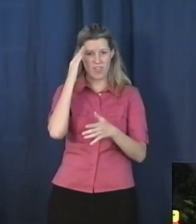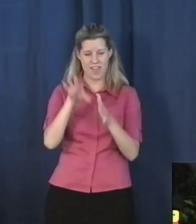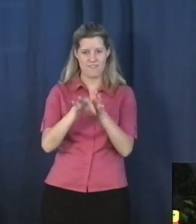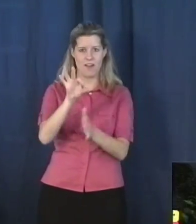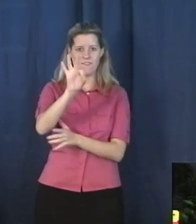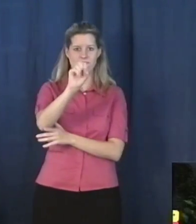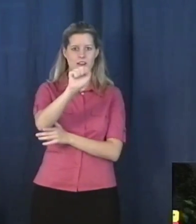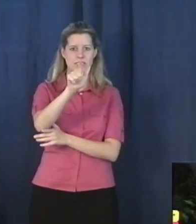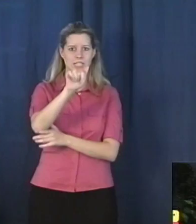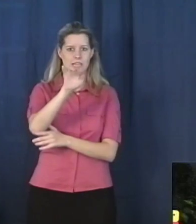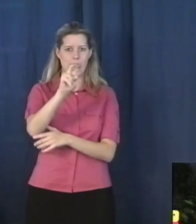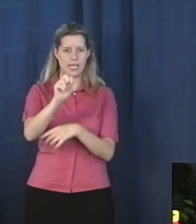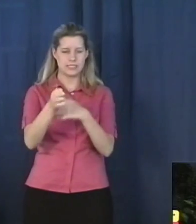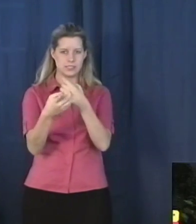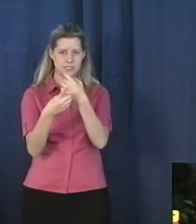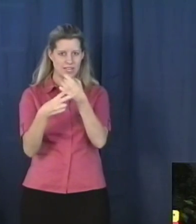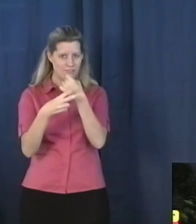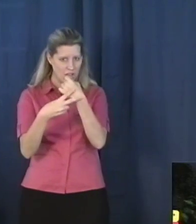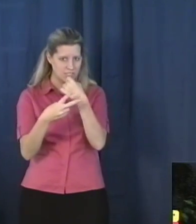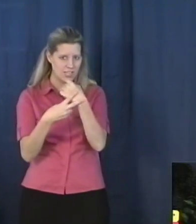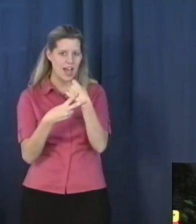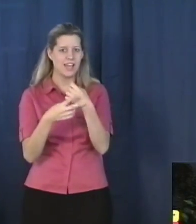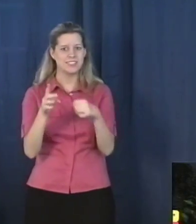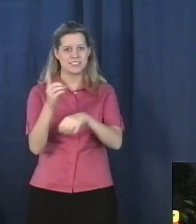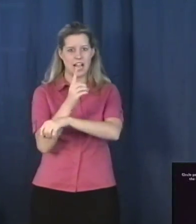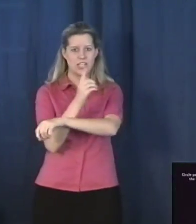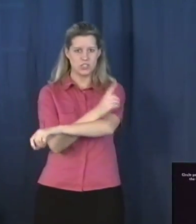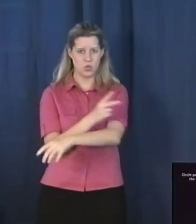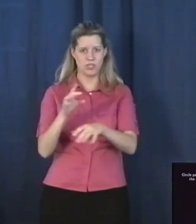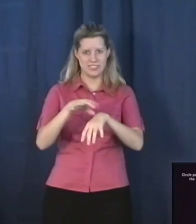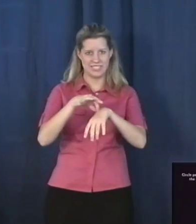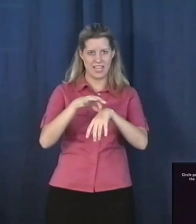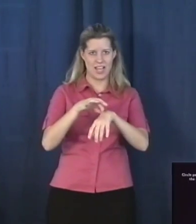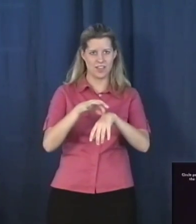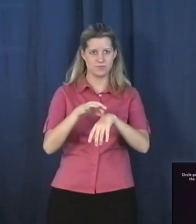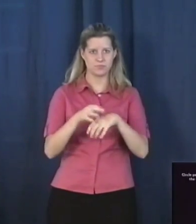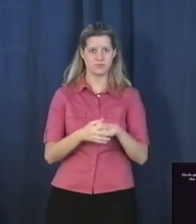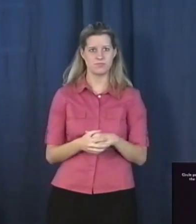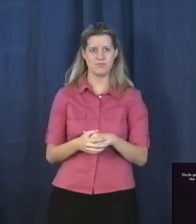dinosaur skin about 12 years ago, and it had circle patterns on it.